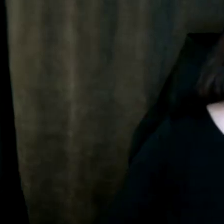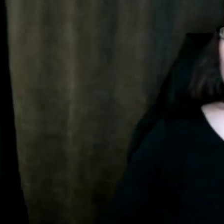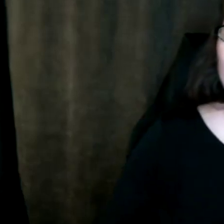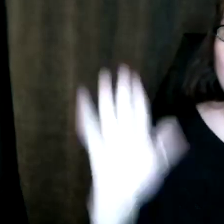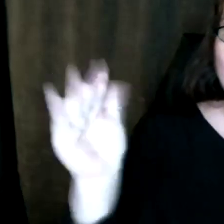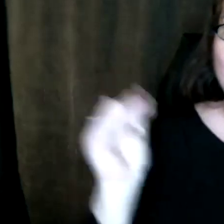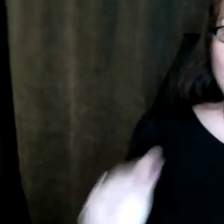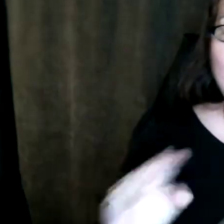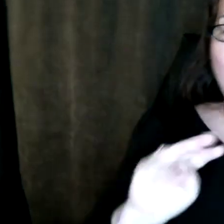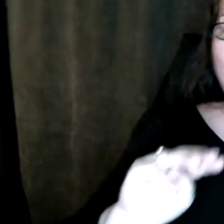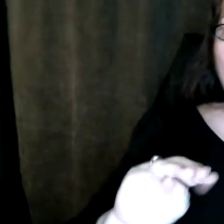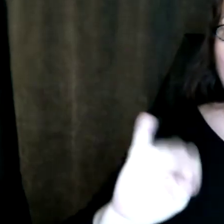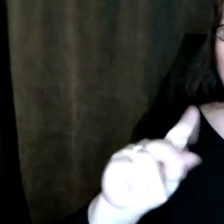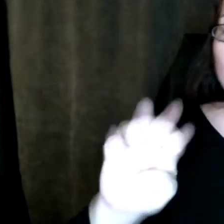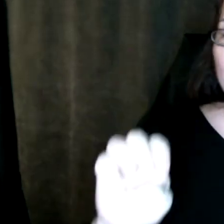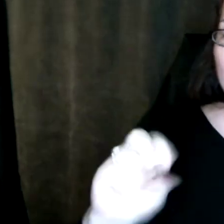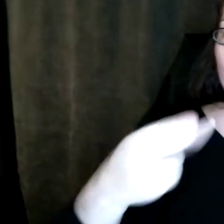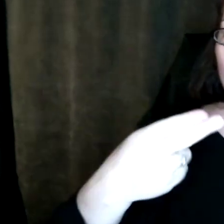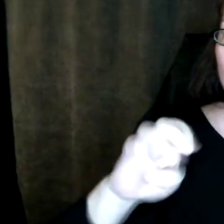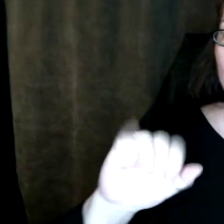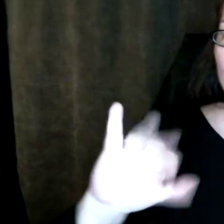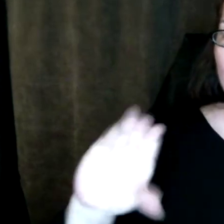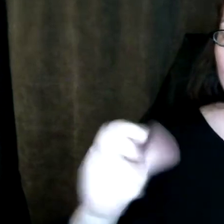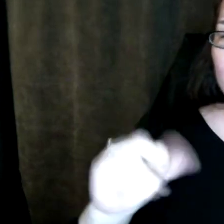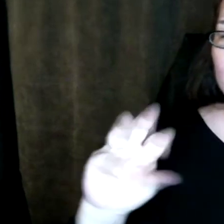Next speaker is Mike Heichman.